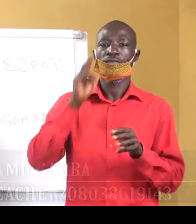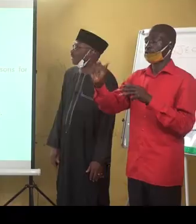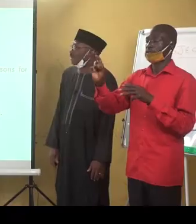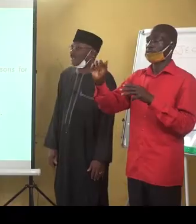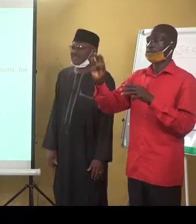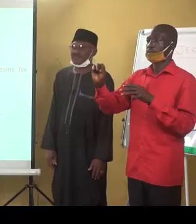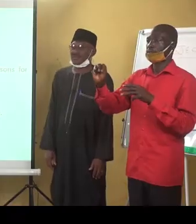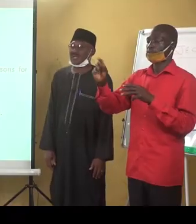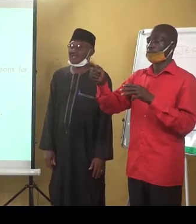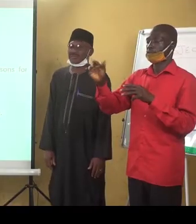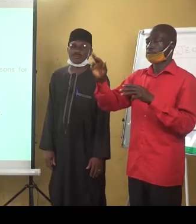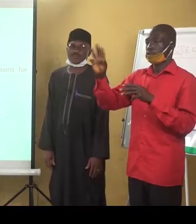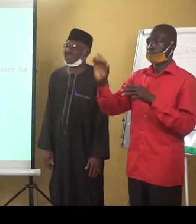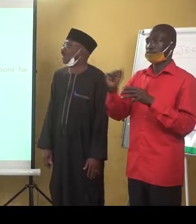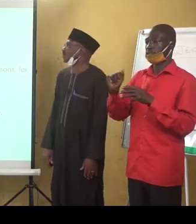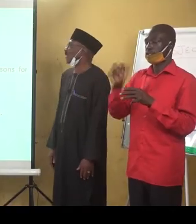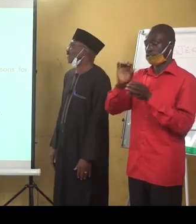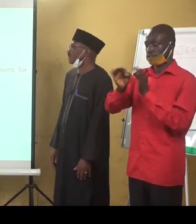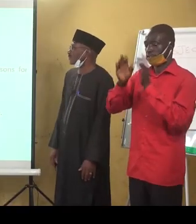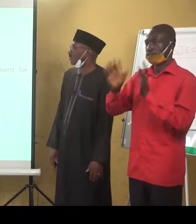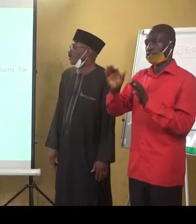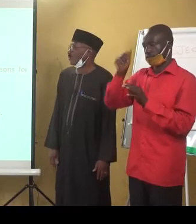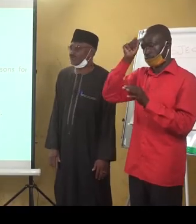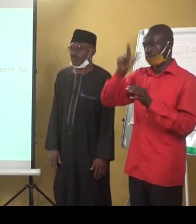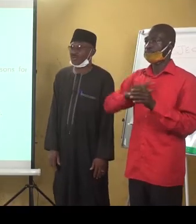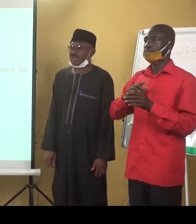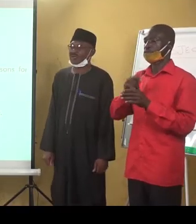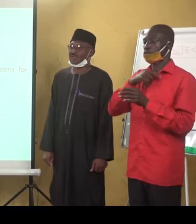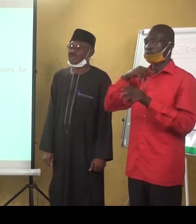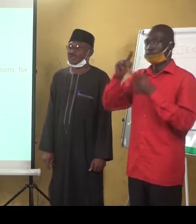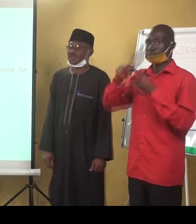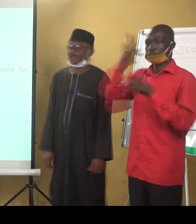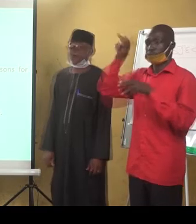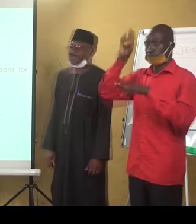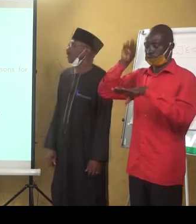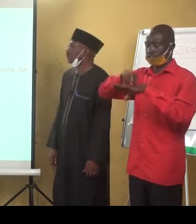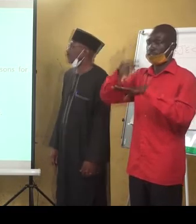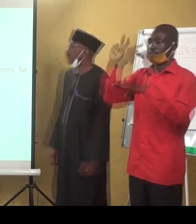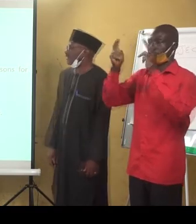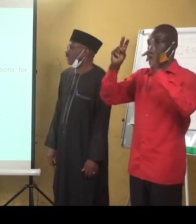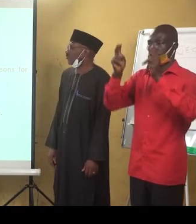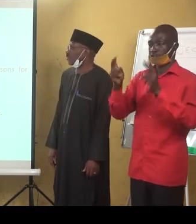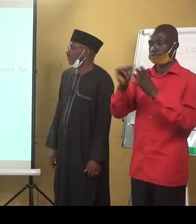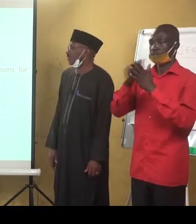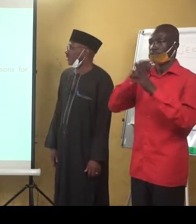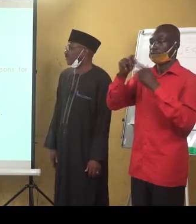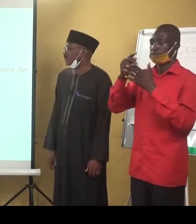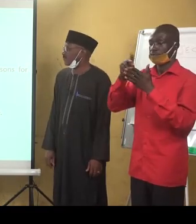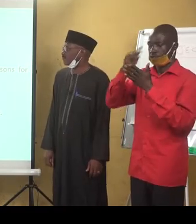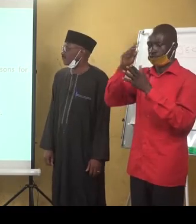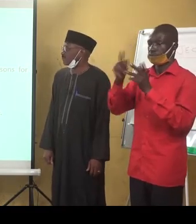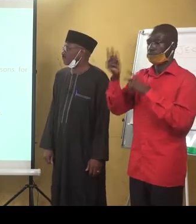Garba. Let's look at some of the outline of what we are going to discuss today. The meaning of world